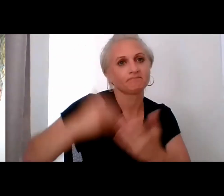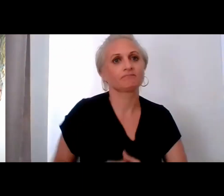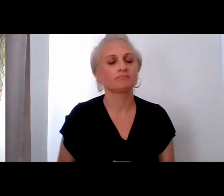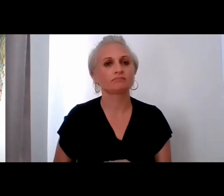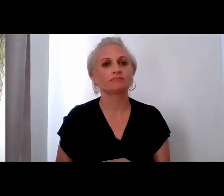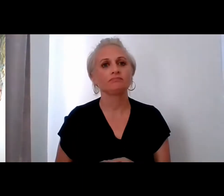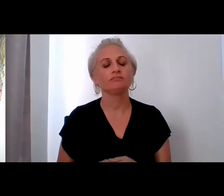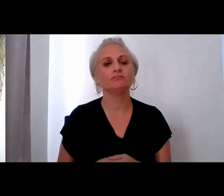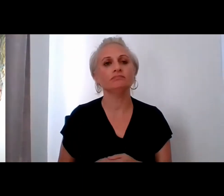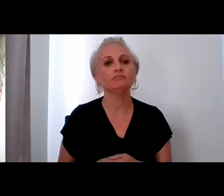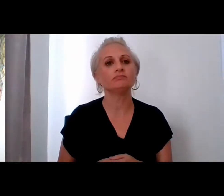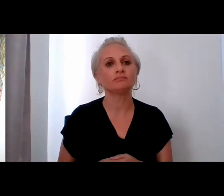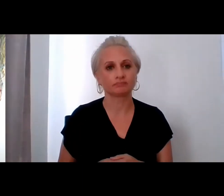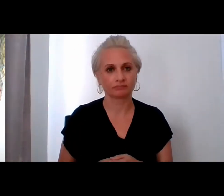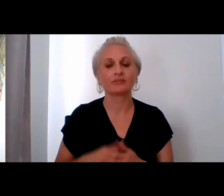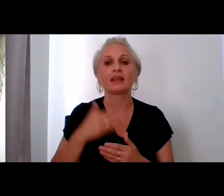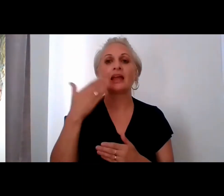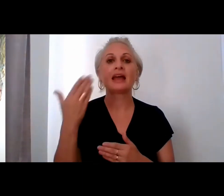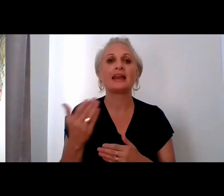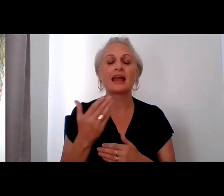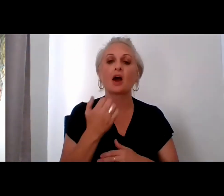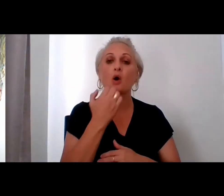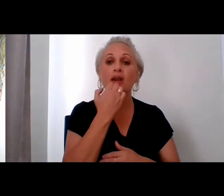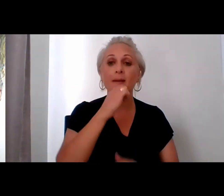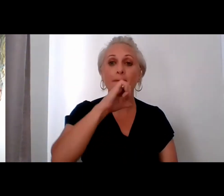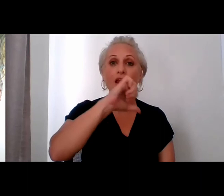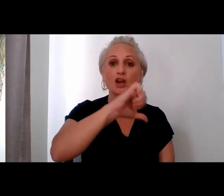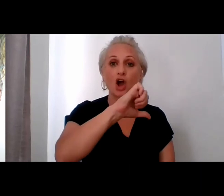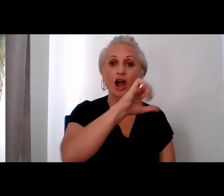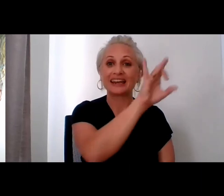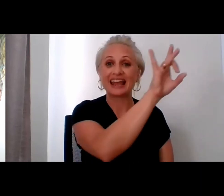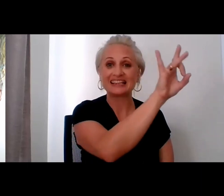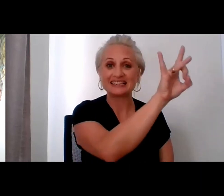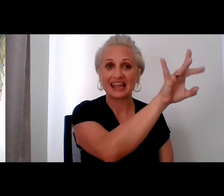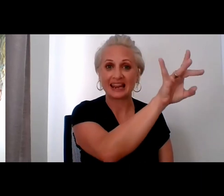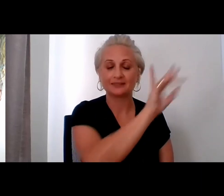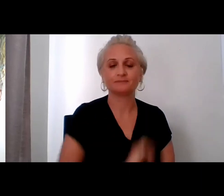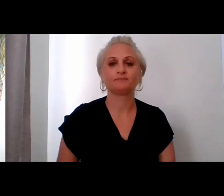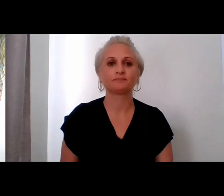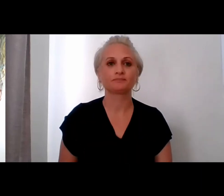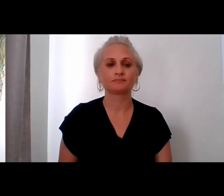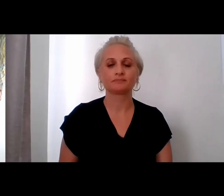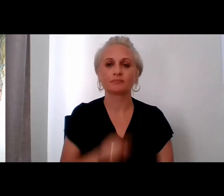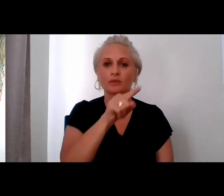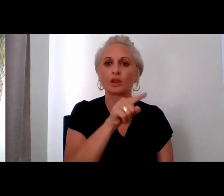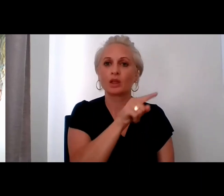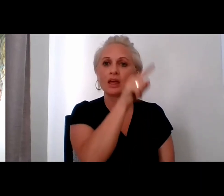We're up to stages 9 and 10. This is when you implement, monitor,